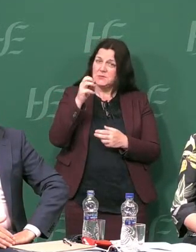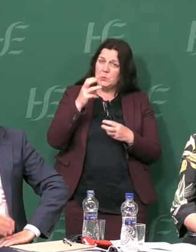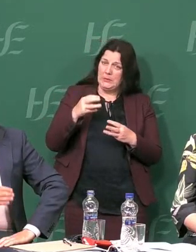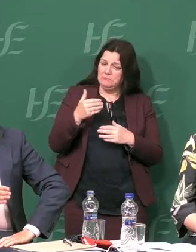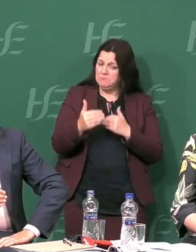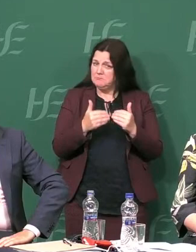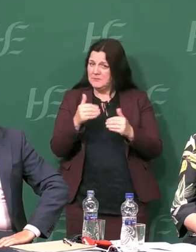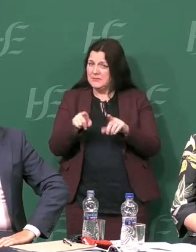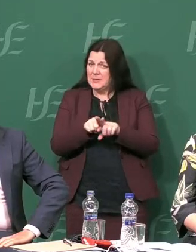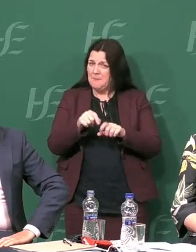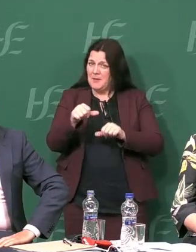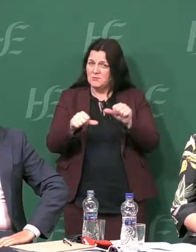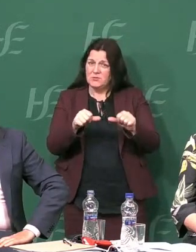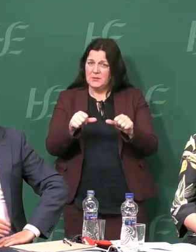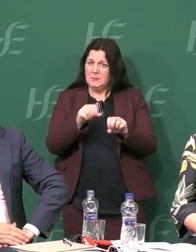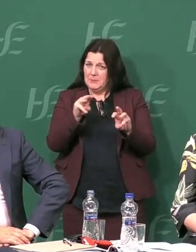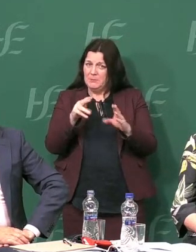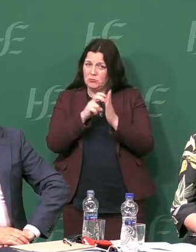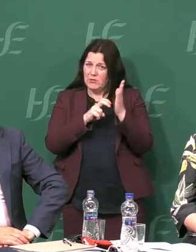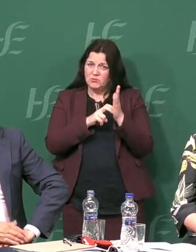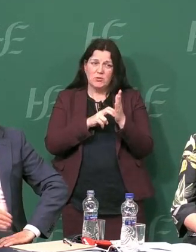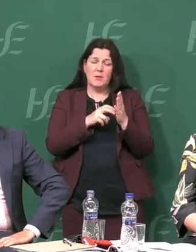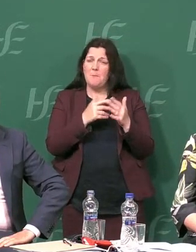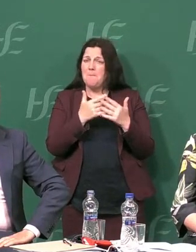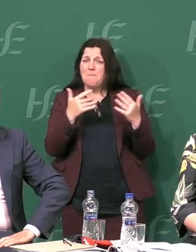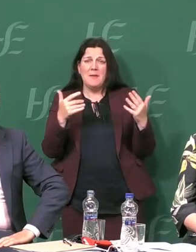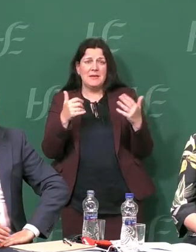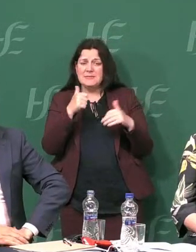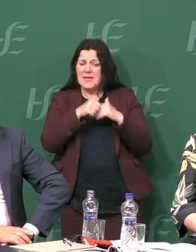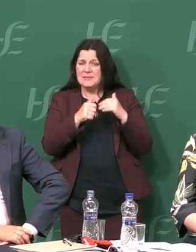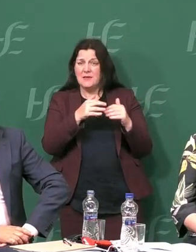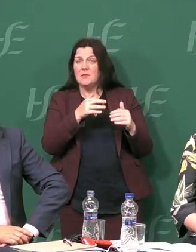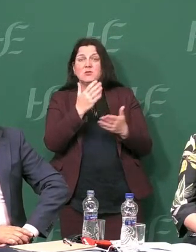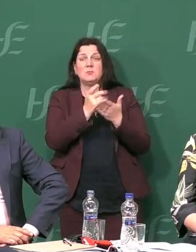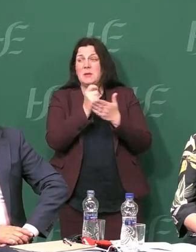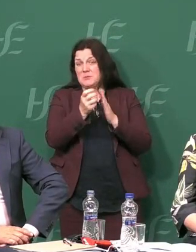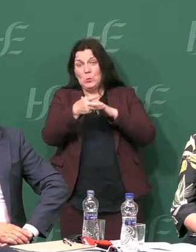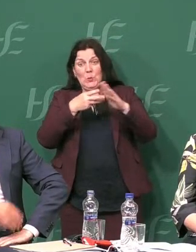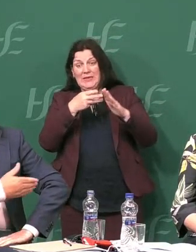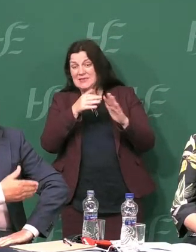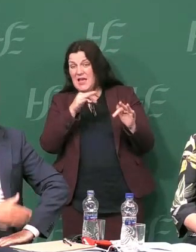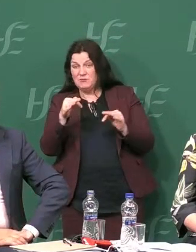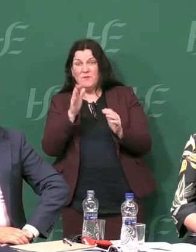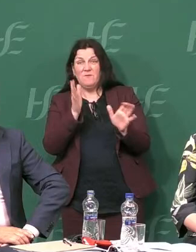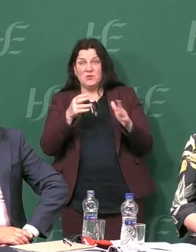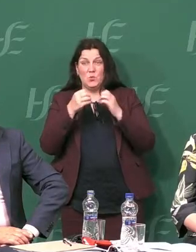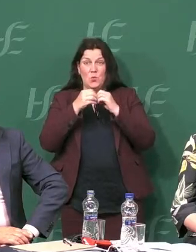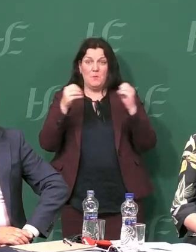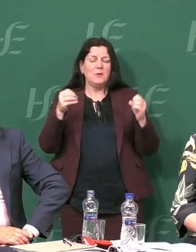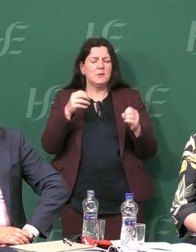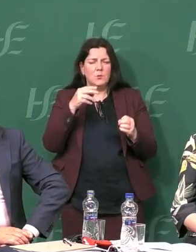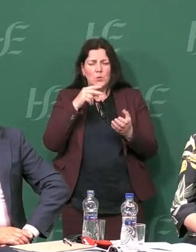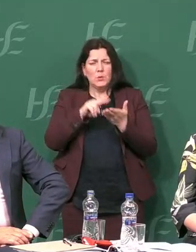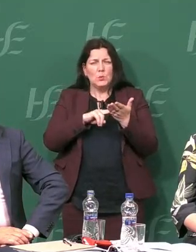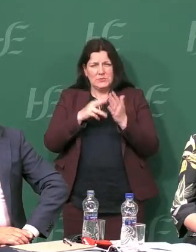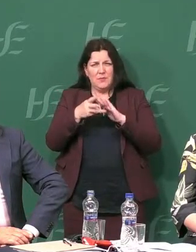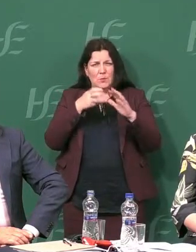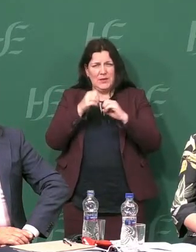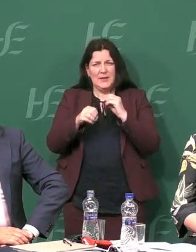seen before. People registering, many days after launch, in fact, many weeks after in some cases. So, and we are utilising the